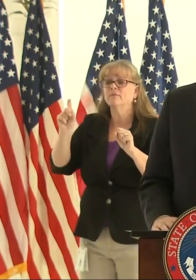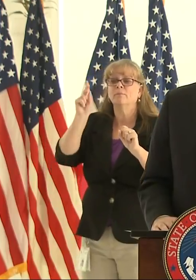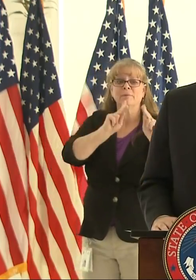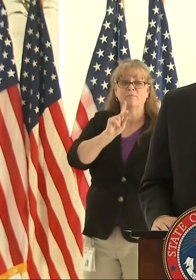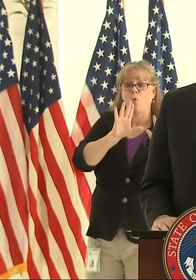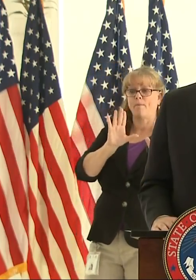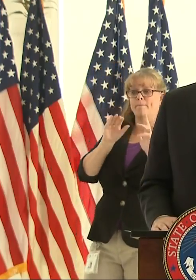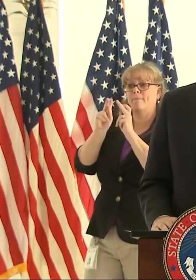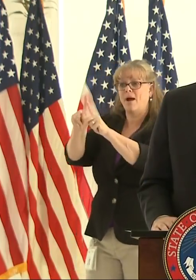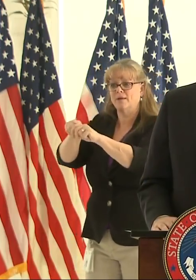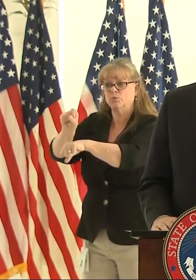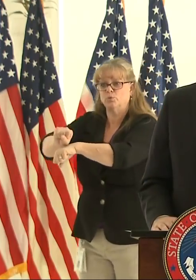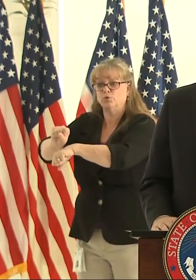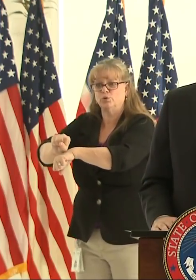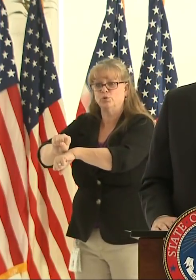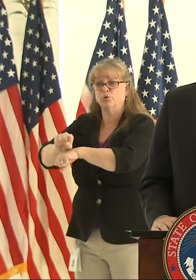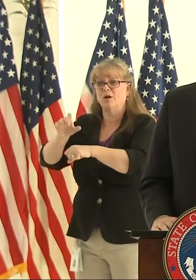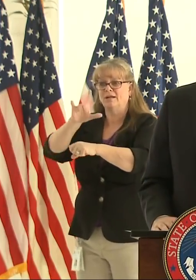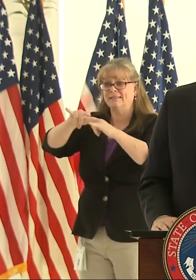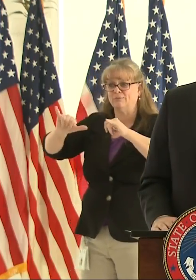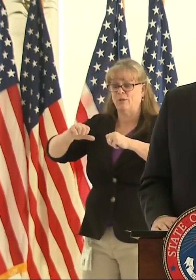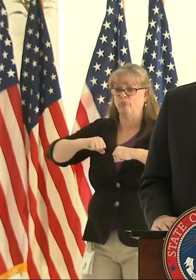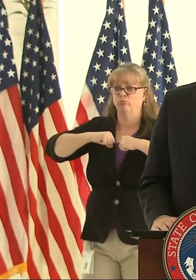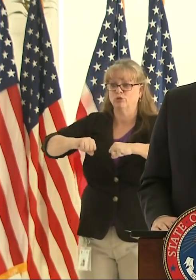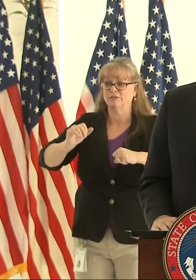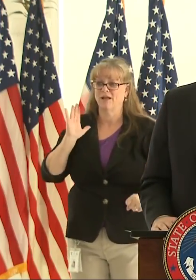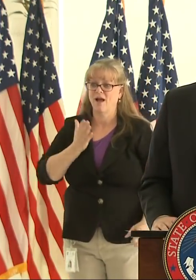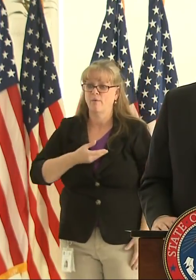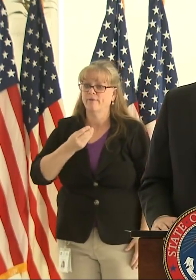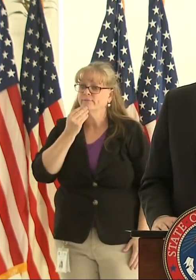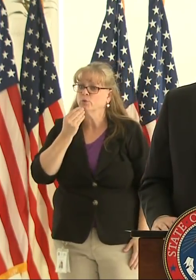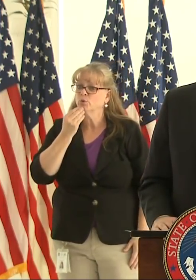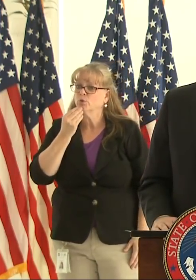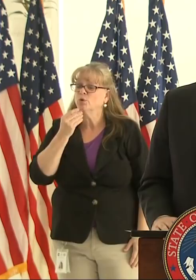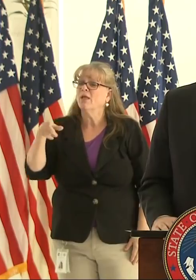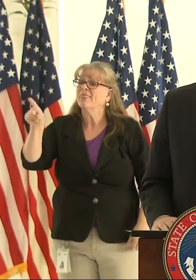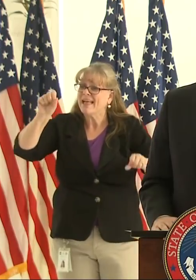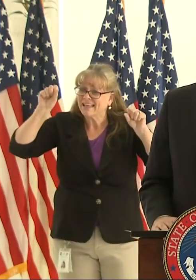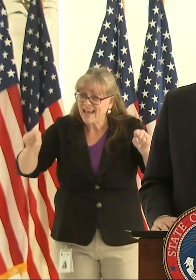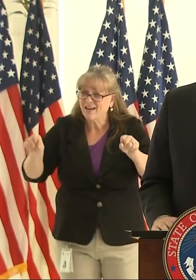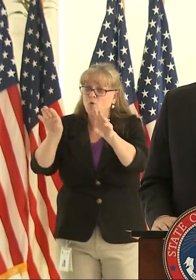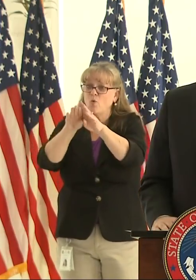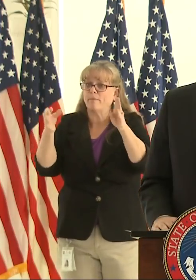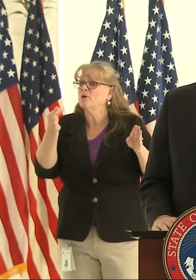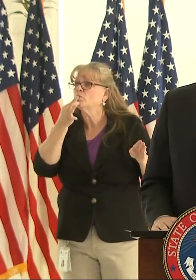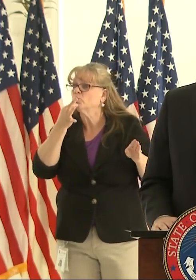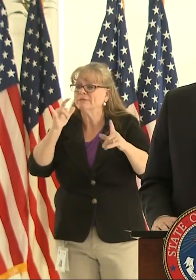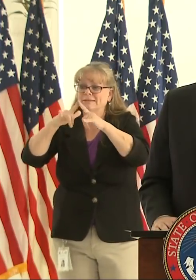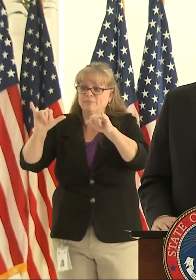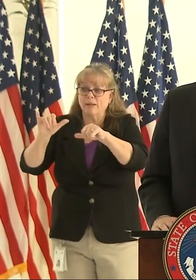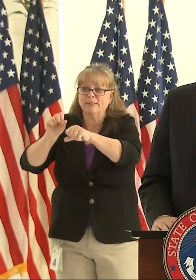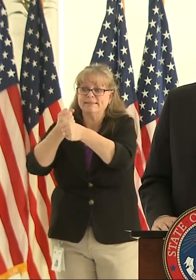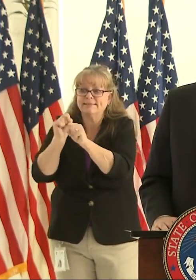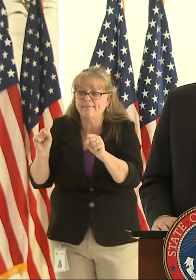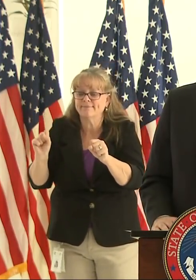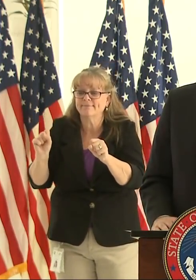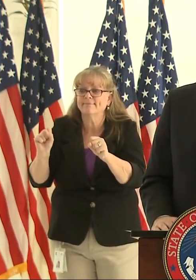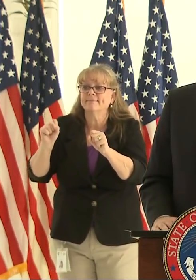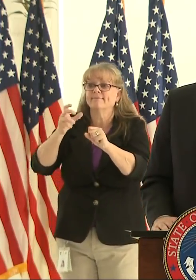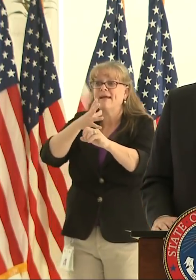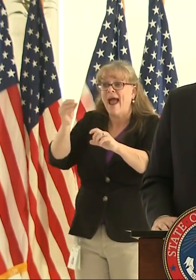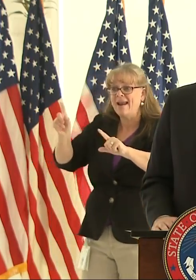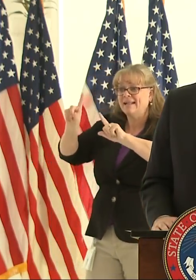security. So we hope that they can reopen as soon as possible in a way that's safe for their workers, meaning testing, and of course also meaning what are the